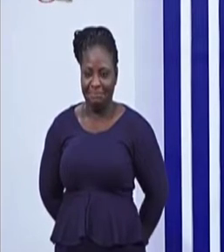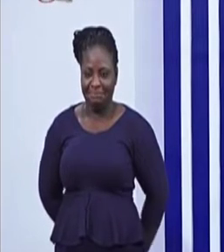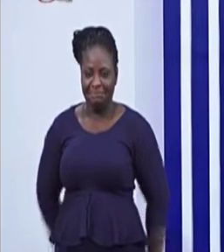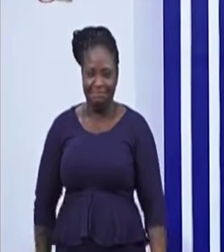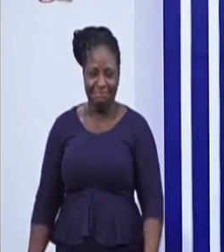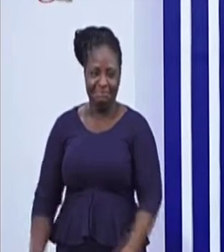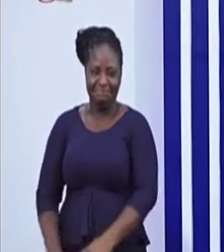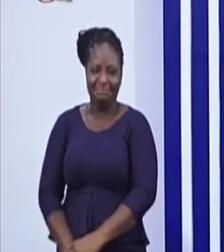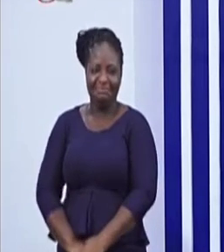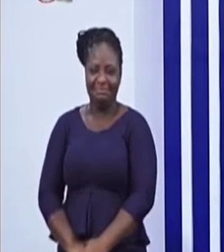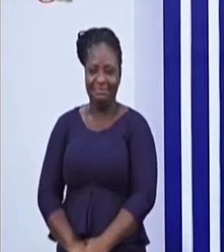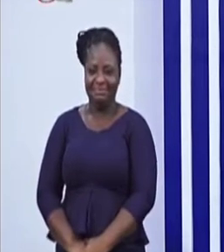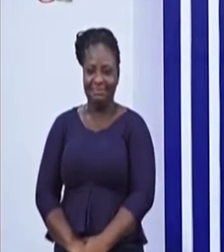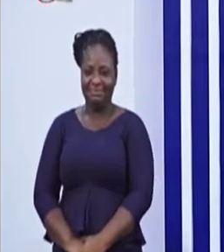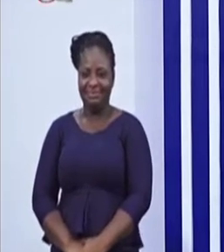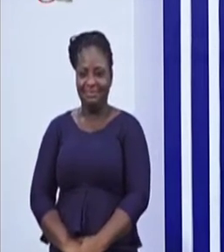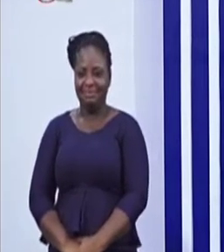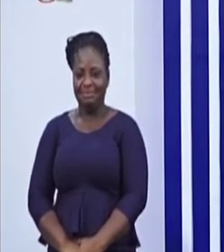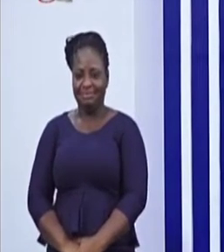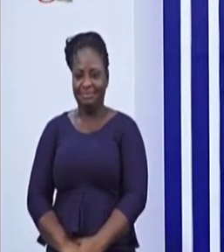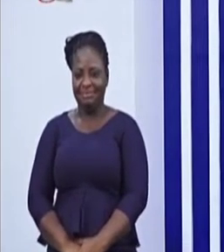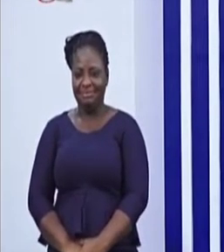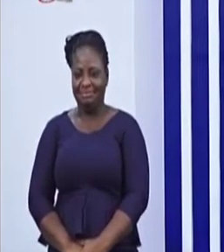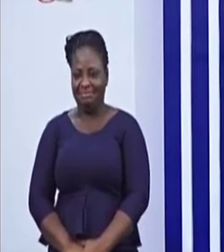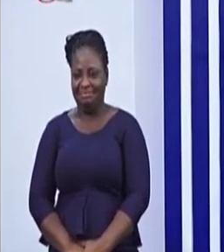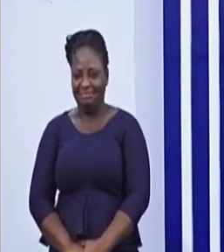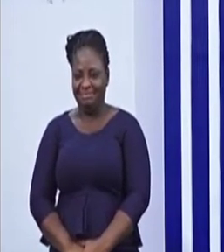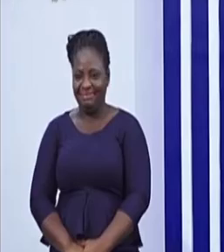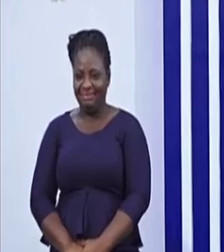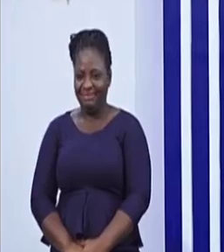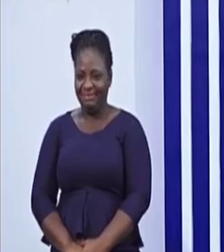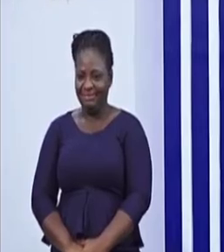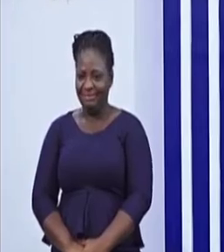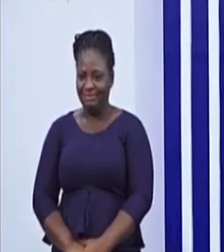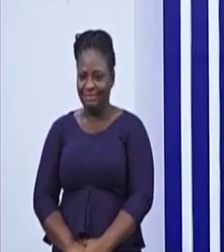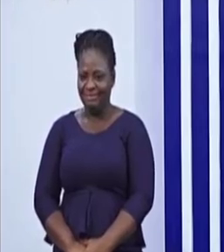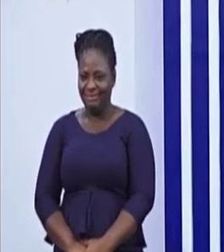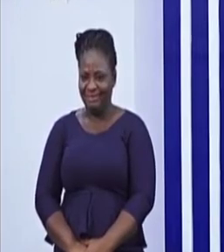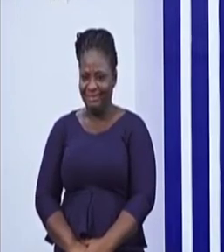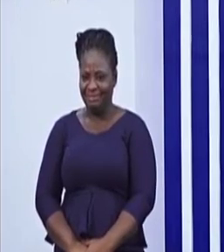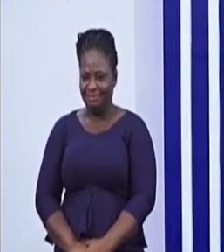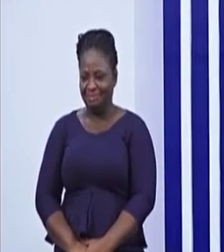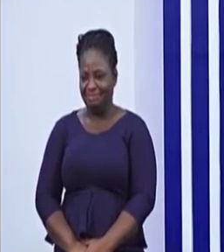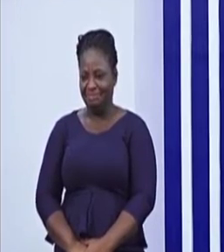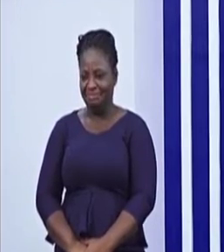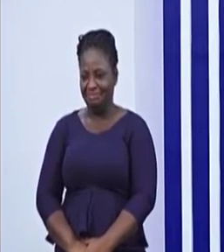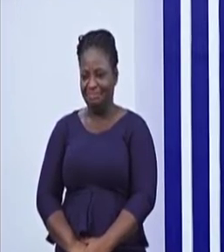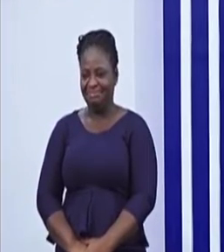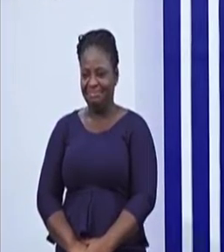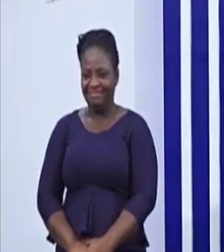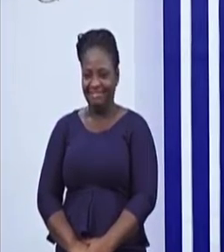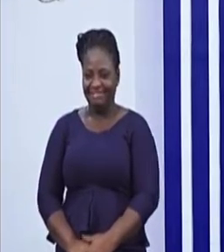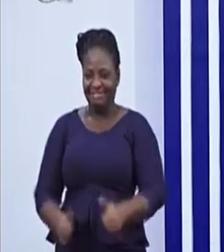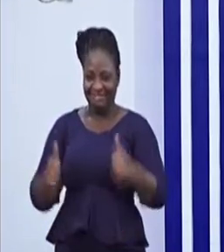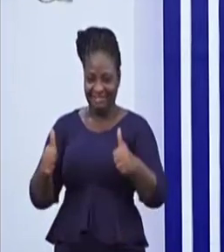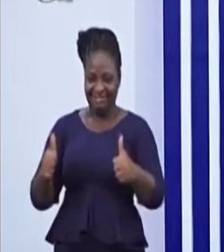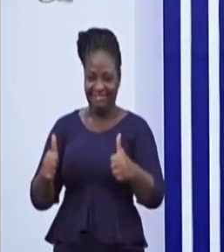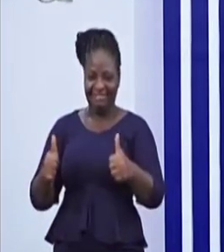Fuba Febuto, Fuba Nukumu, Fented Dance of Barkasa, Amsa Kusanya Sanan Kangana, Asan Kusunga.